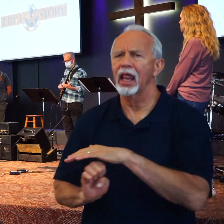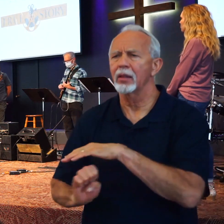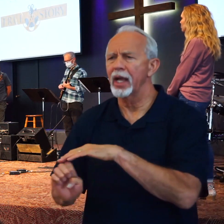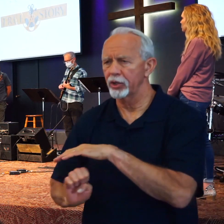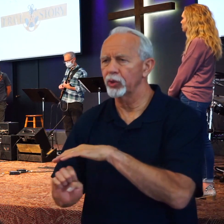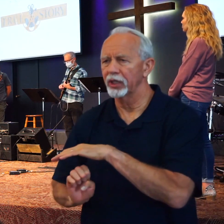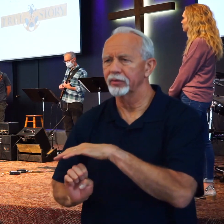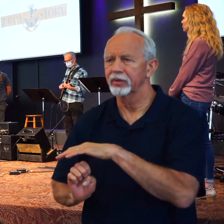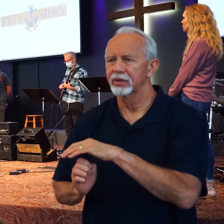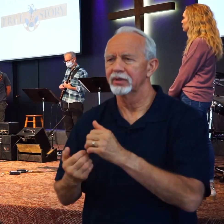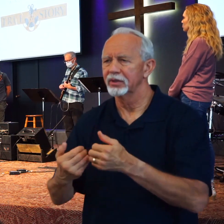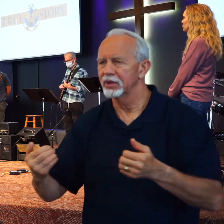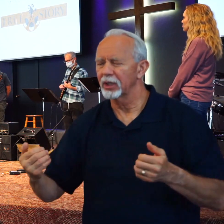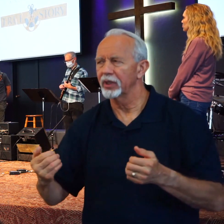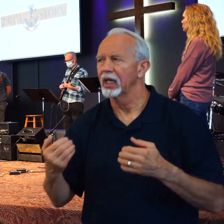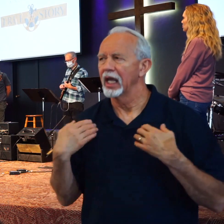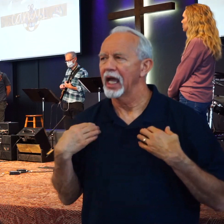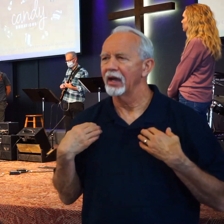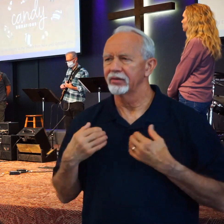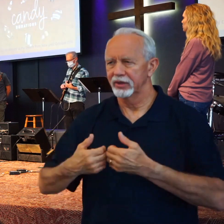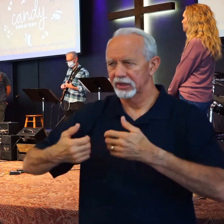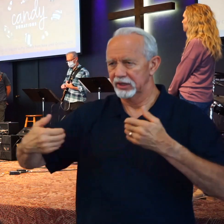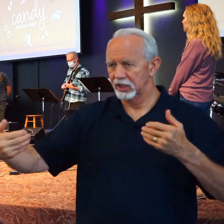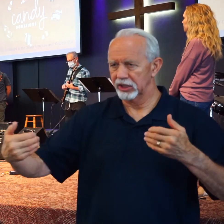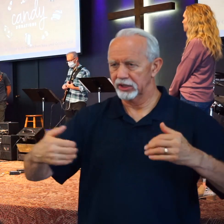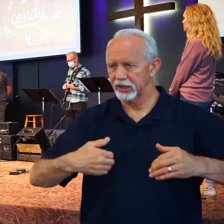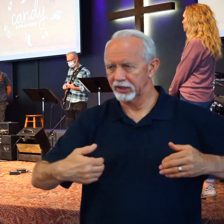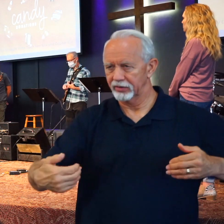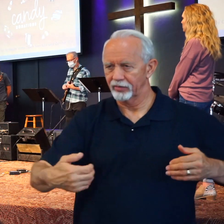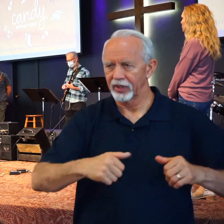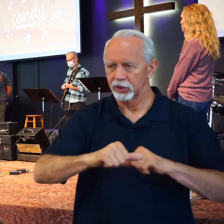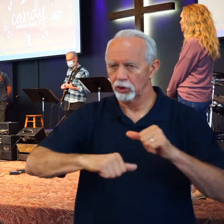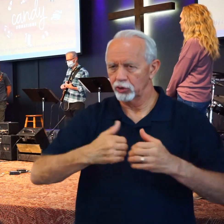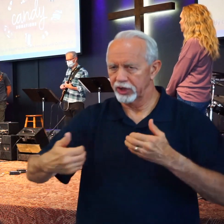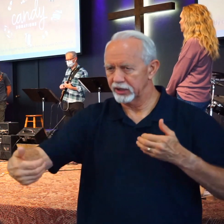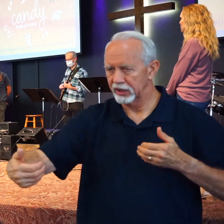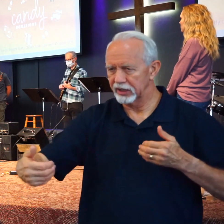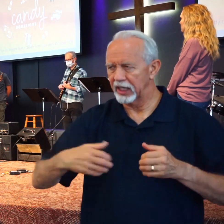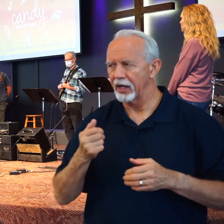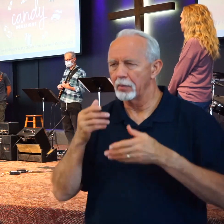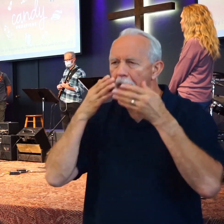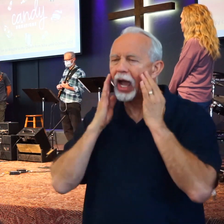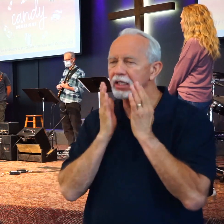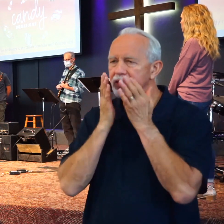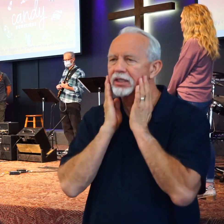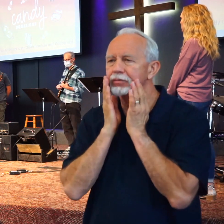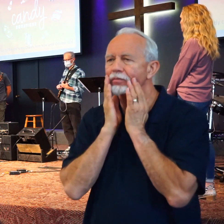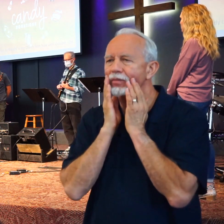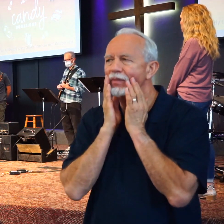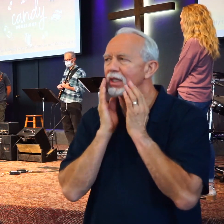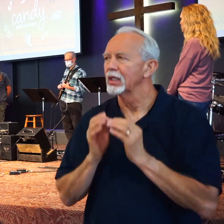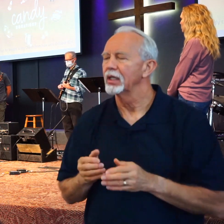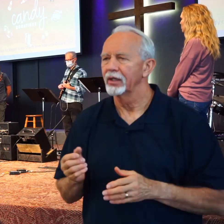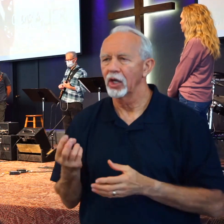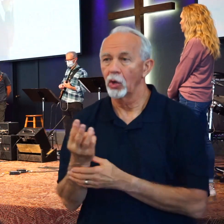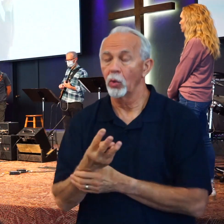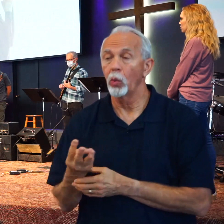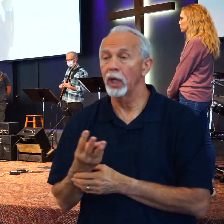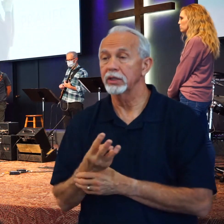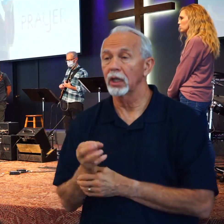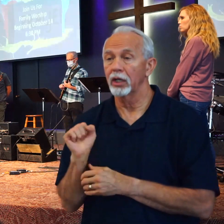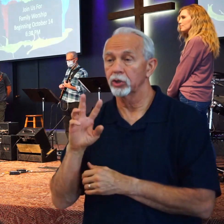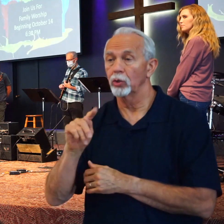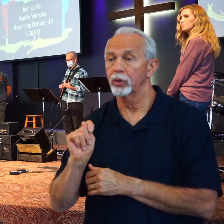and having masks, and so that'll be taking place next Sunday right before the sermon. And then on Wednesday,